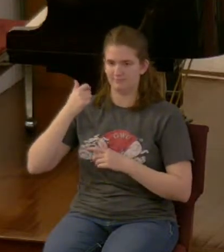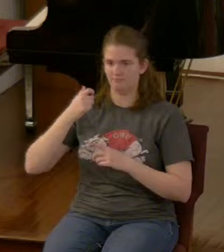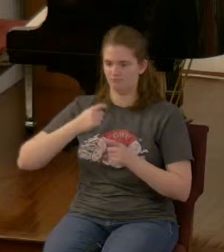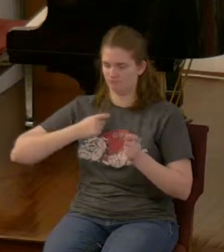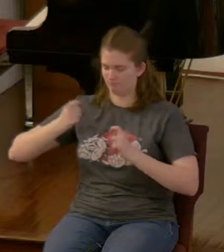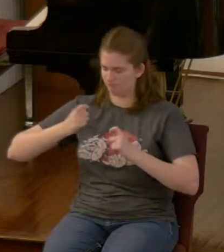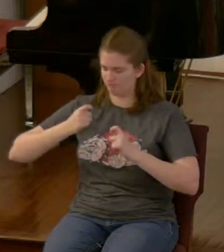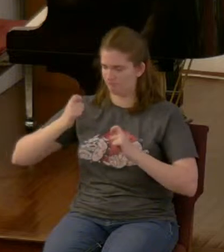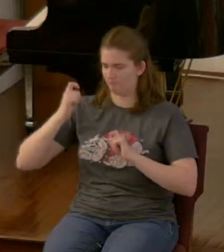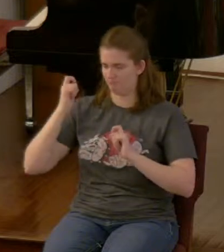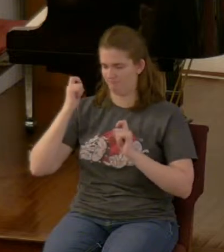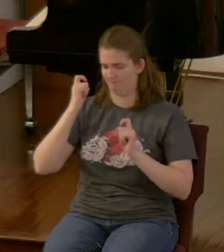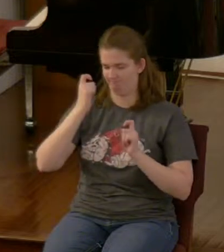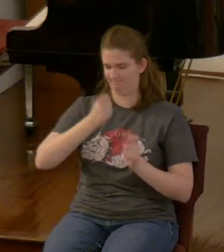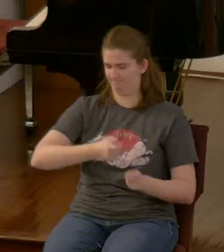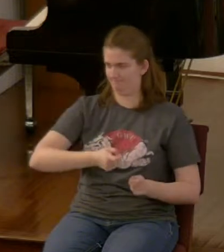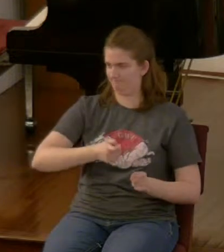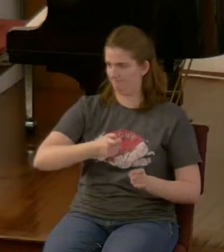if